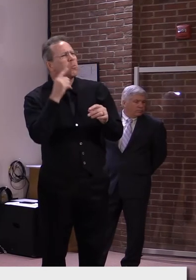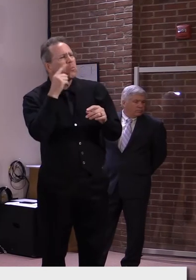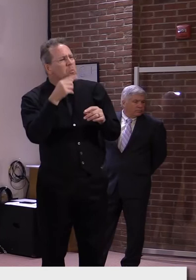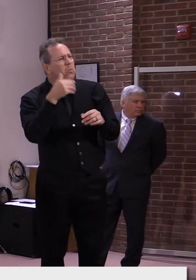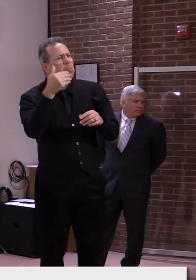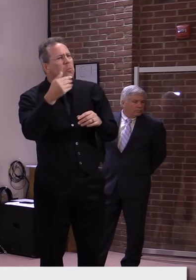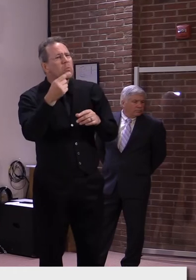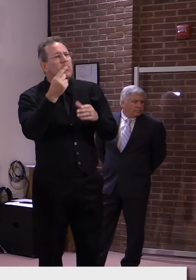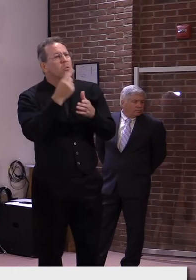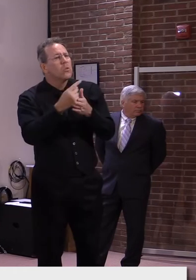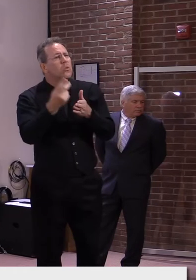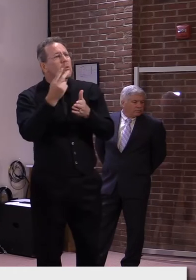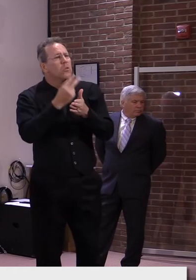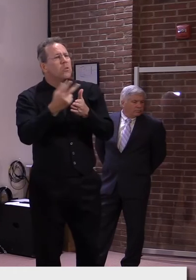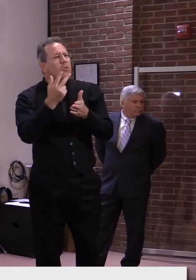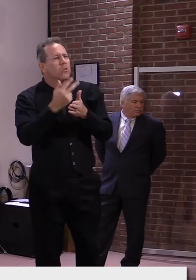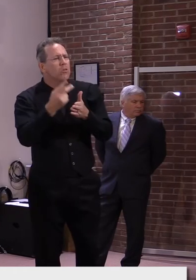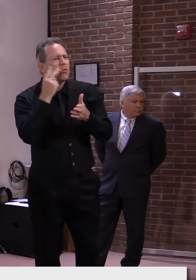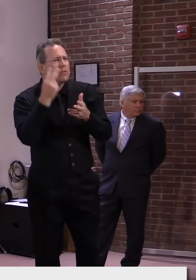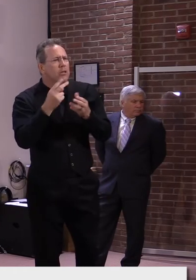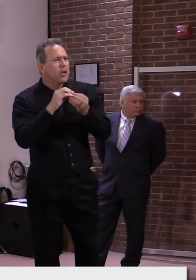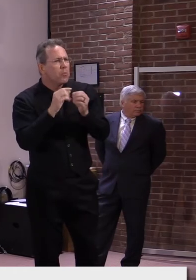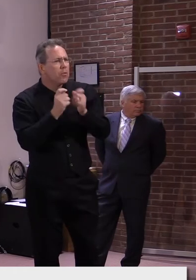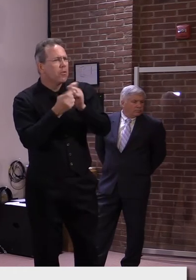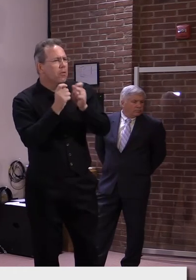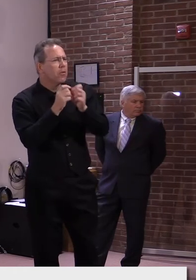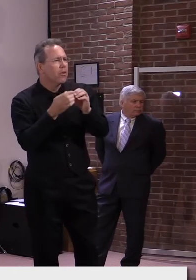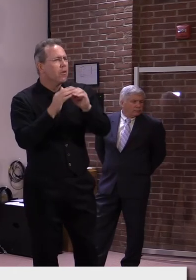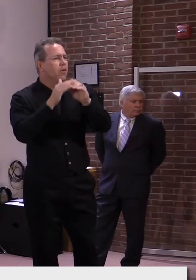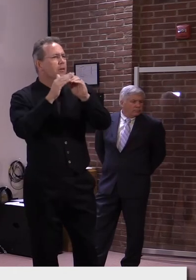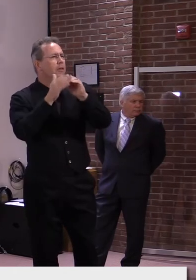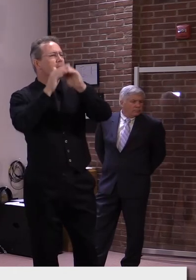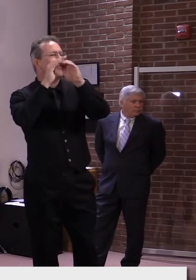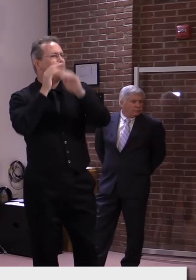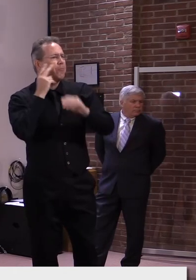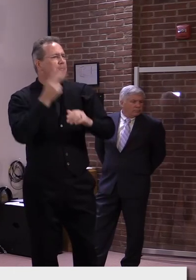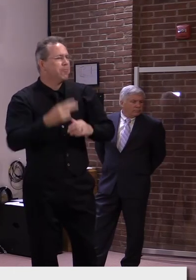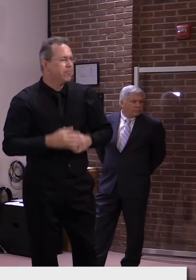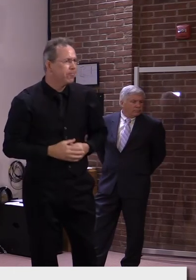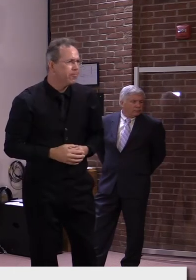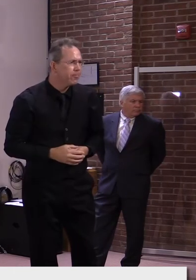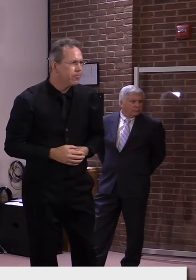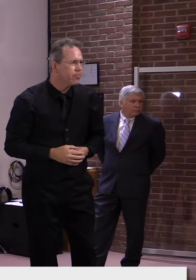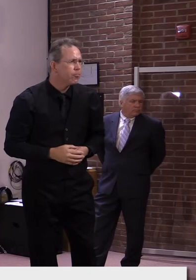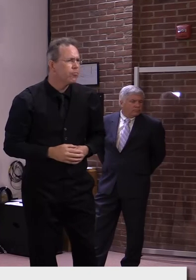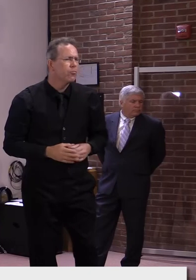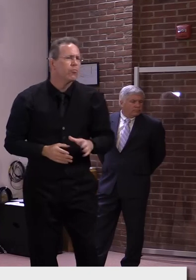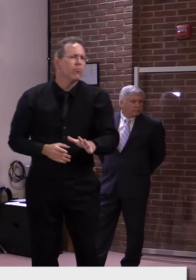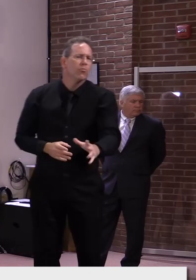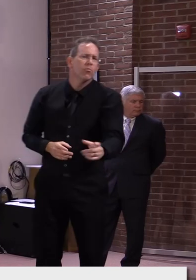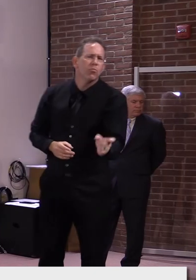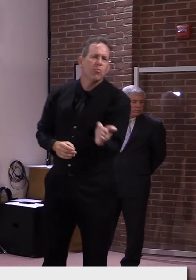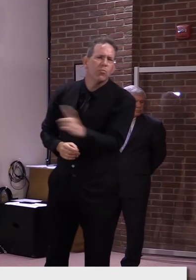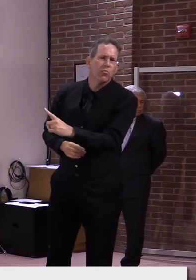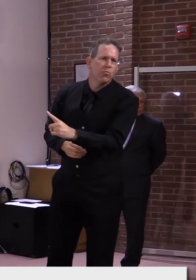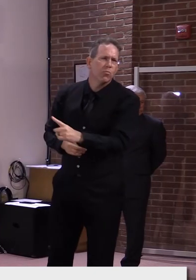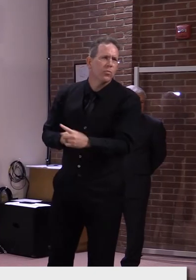Okay. And finally, this may be for Dr. Levine. I spoke with a veteran over the